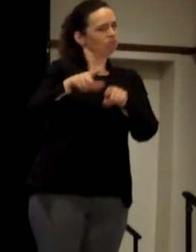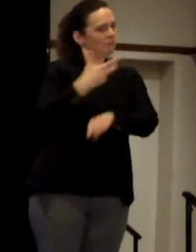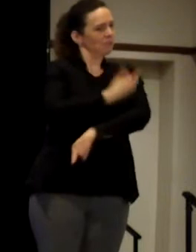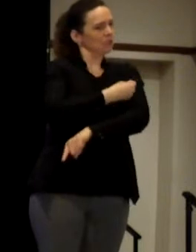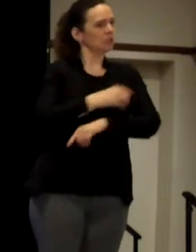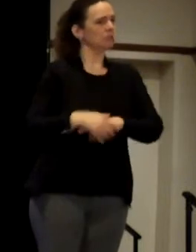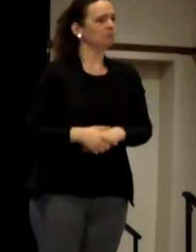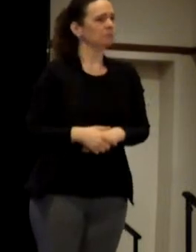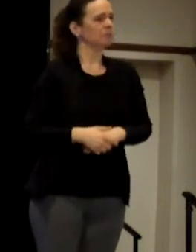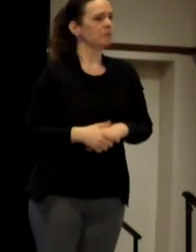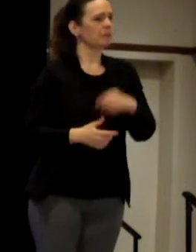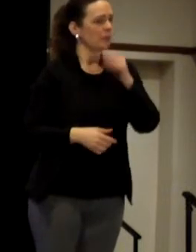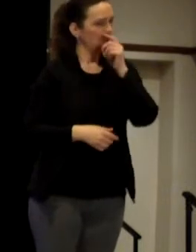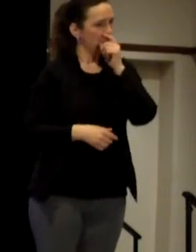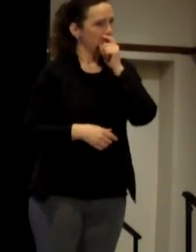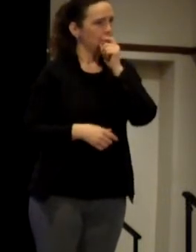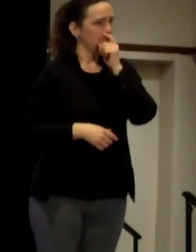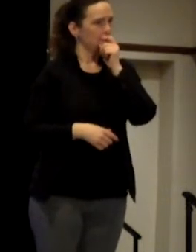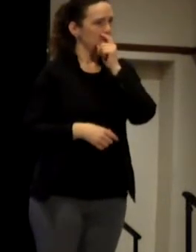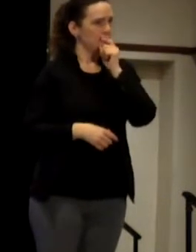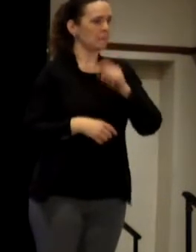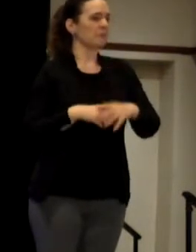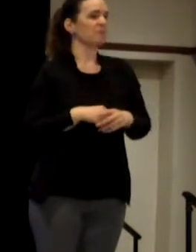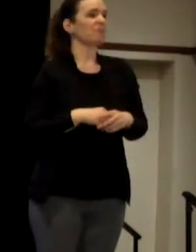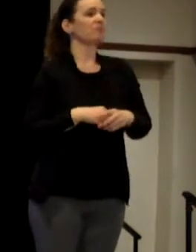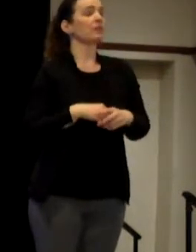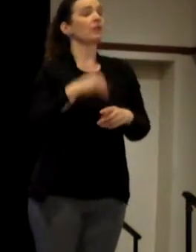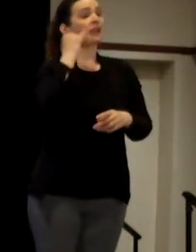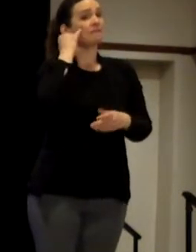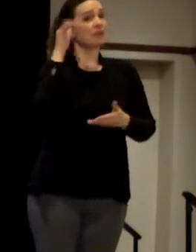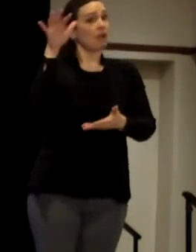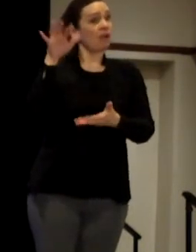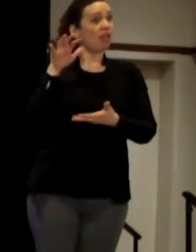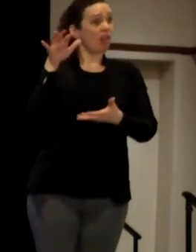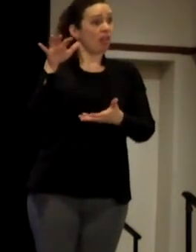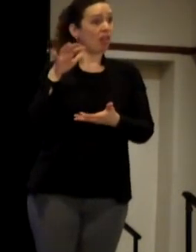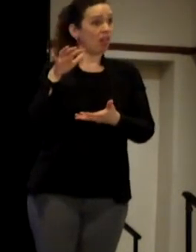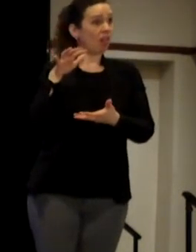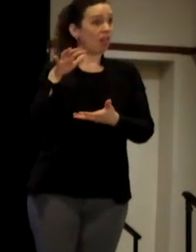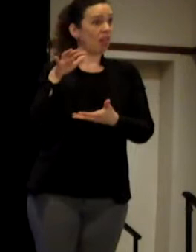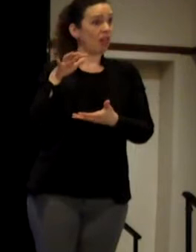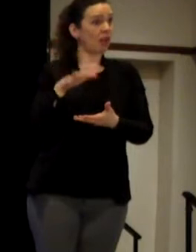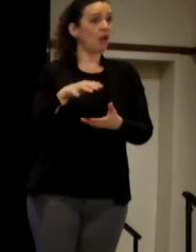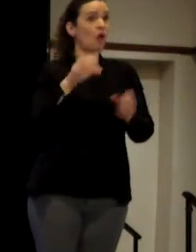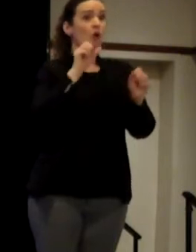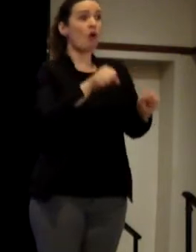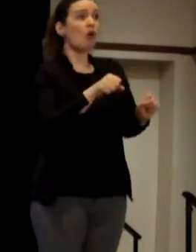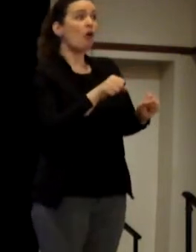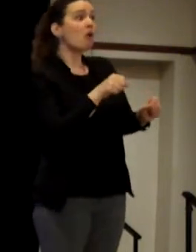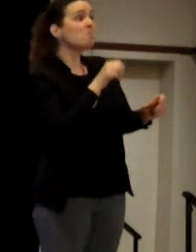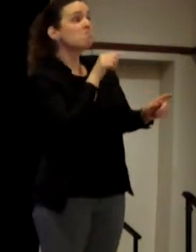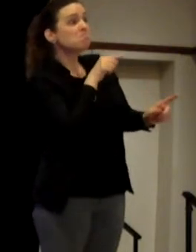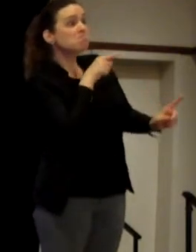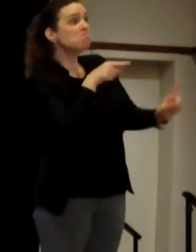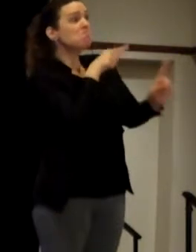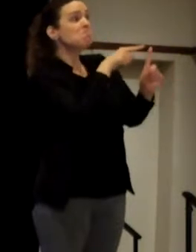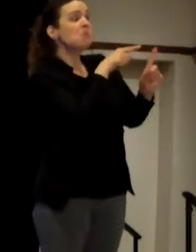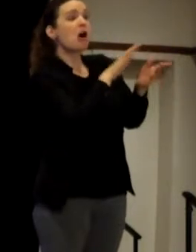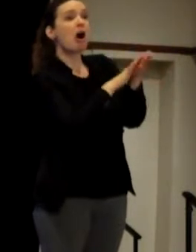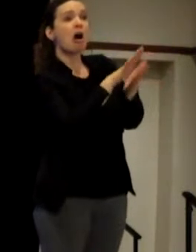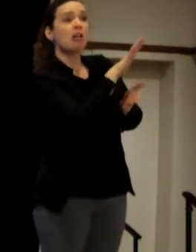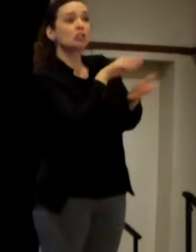be to target those campuses specifically as well. I think if we